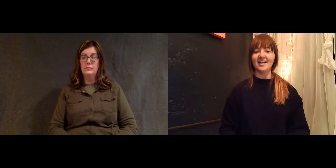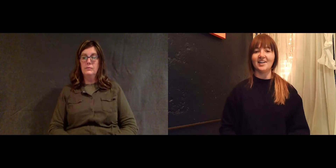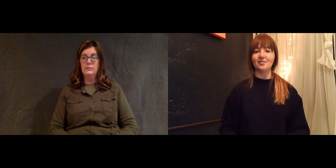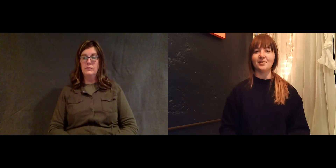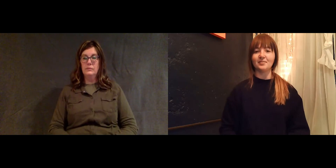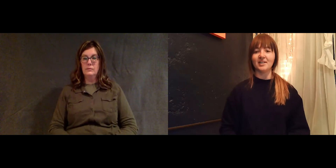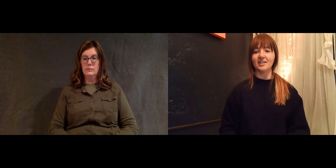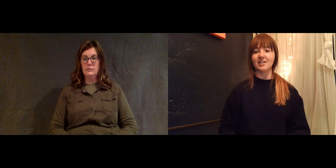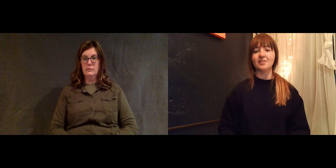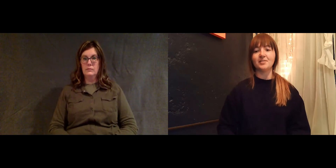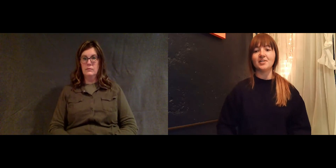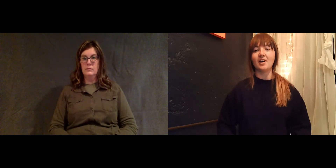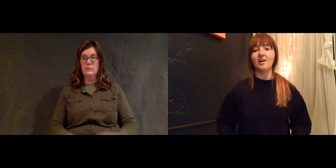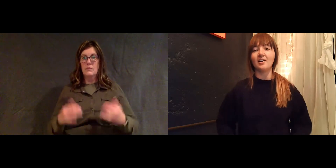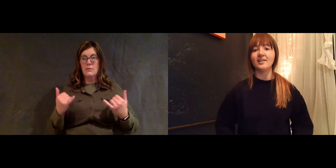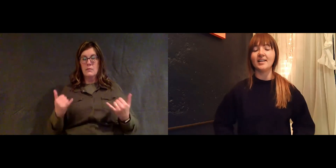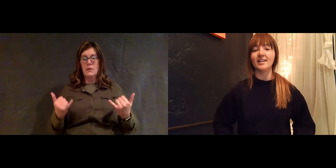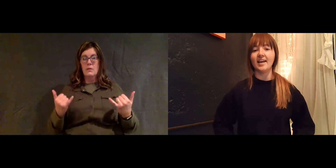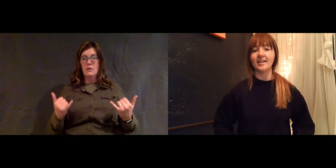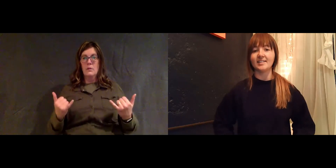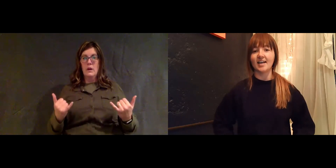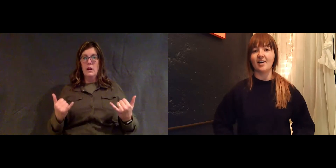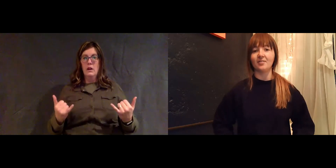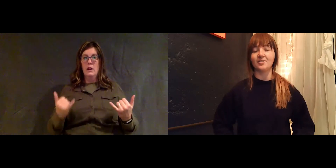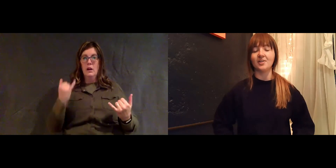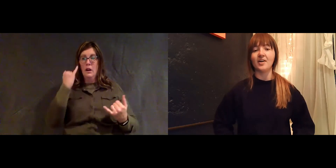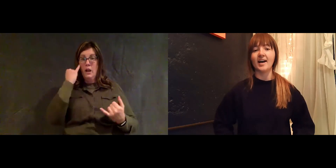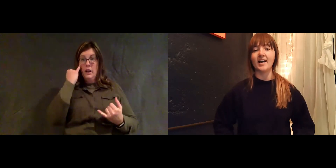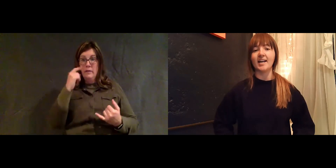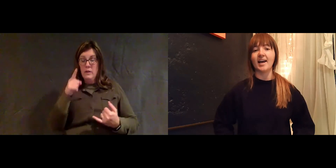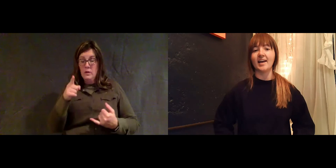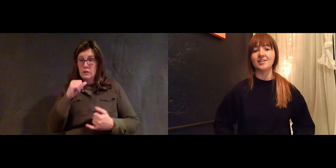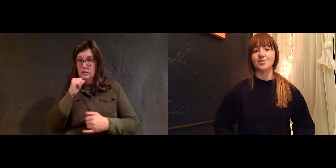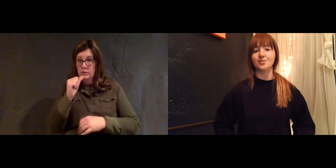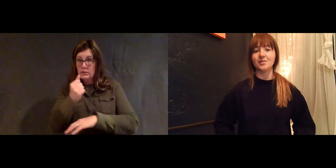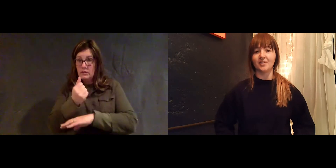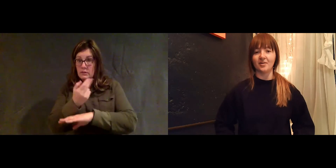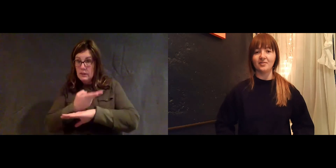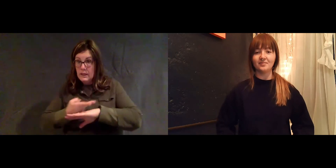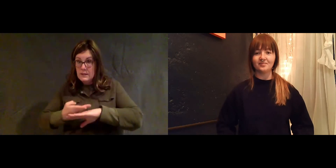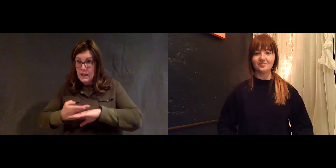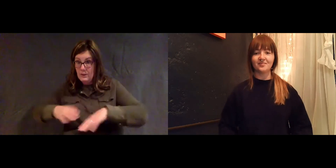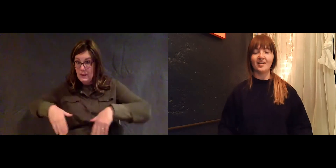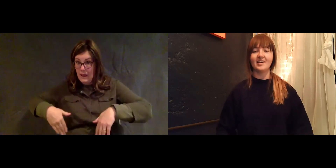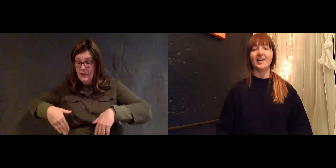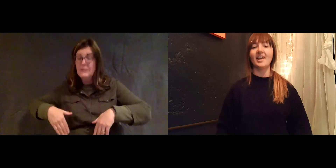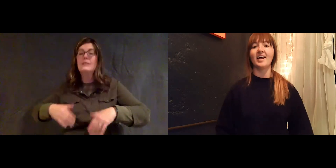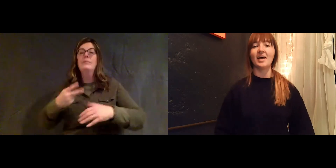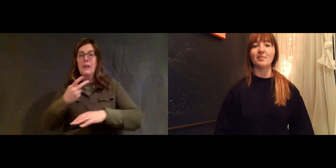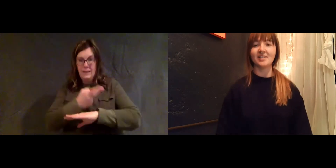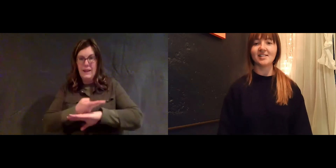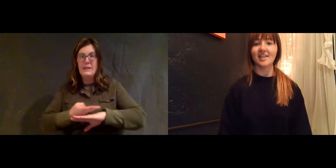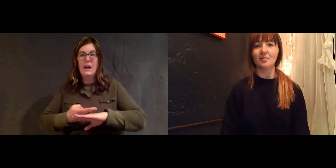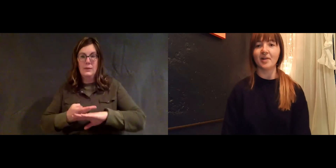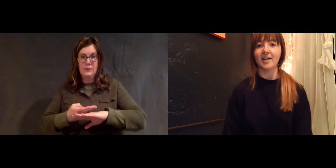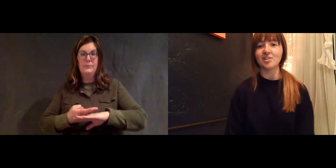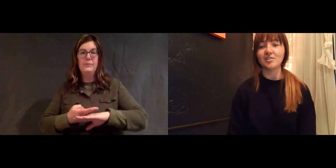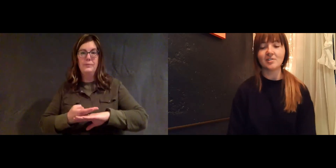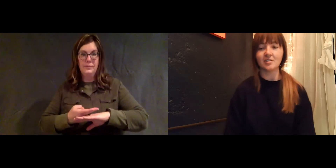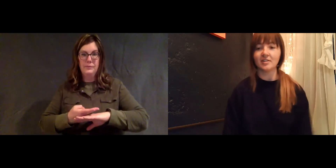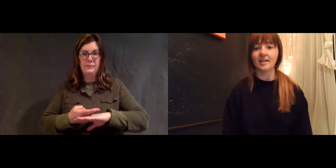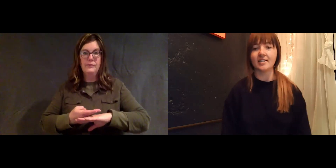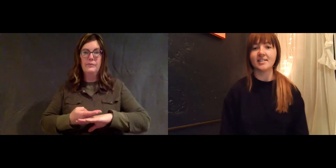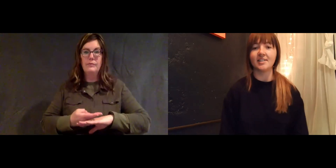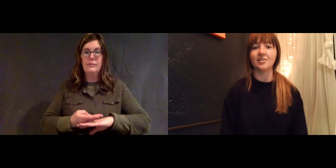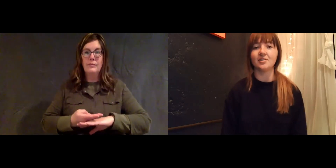And then from here, if you're not already laying down, go ahead and do so. Again, I'm going to stay upright just